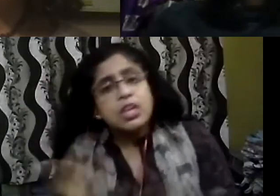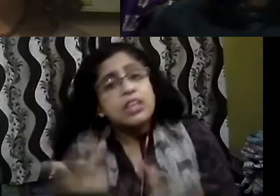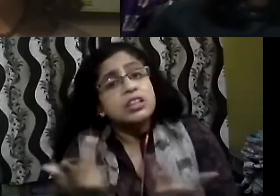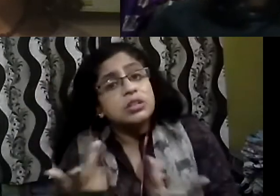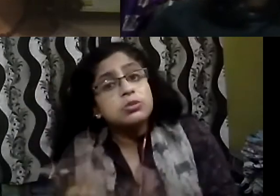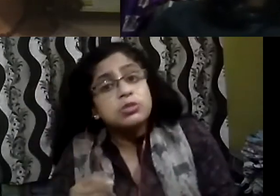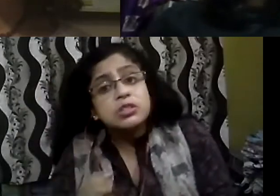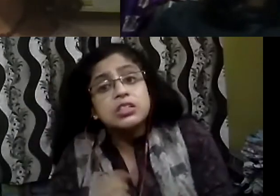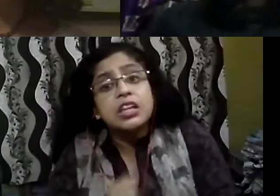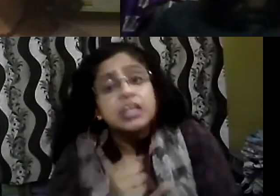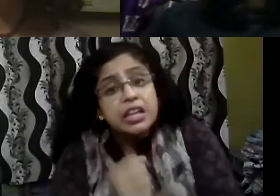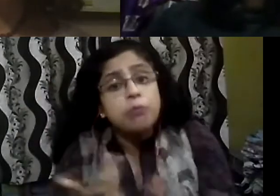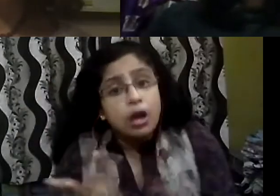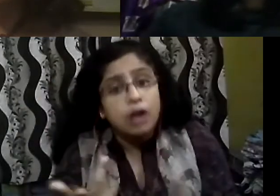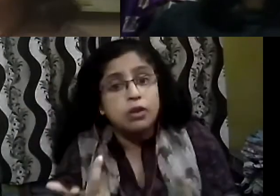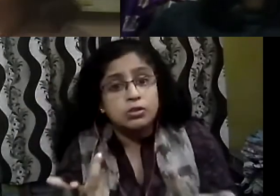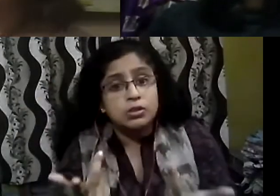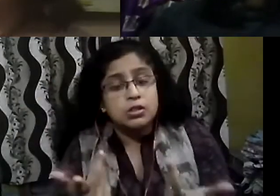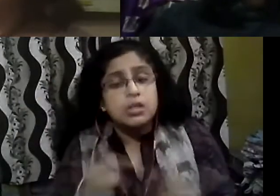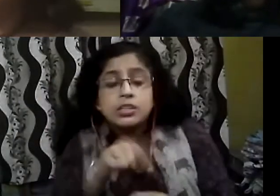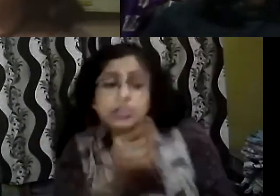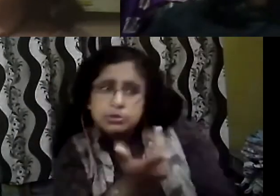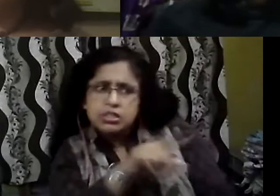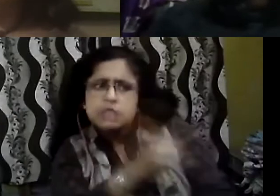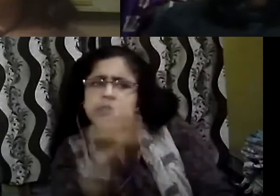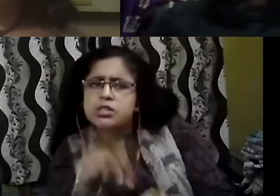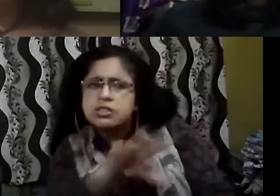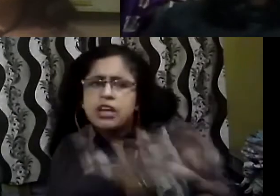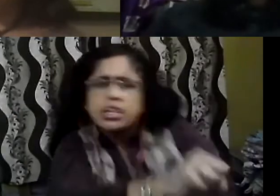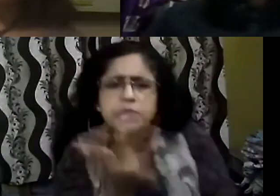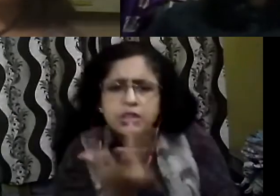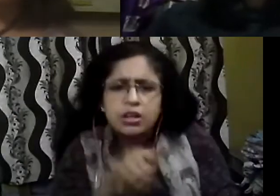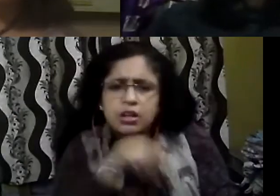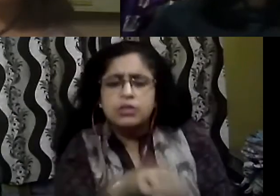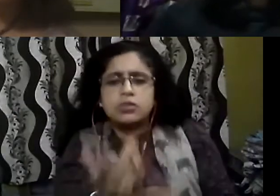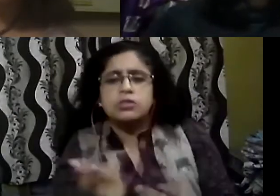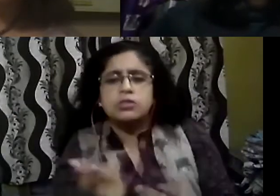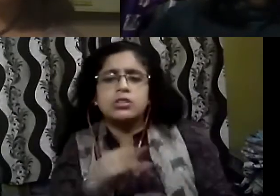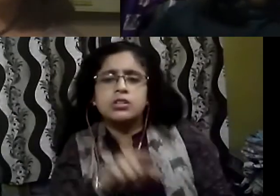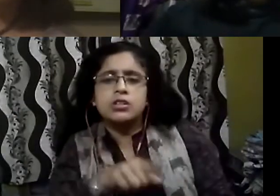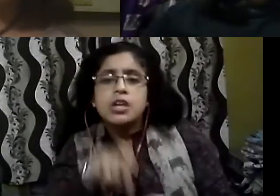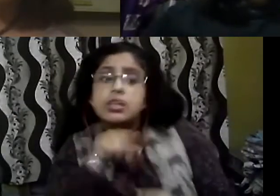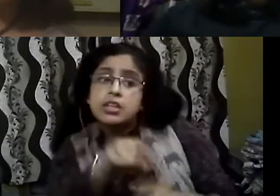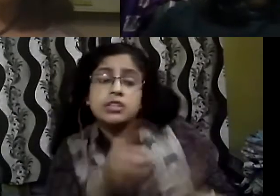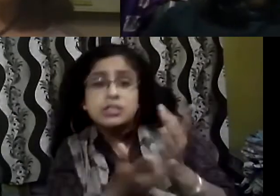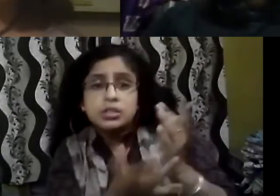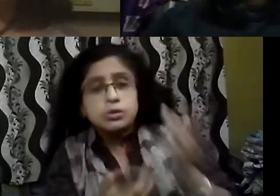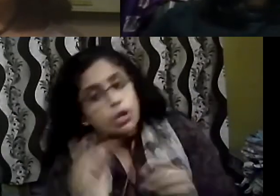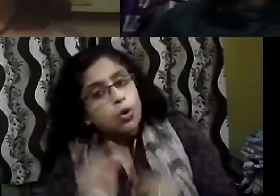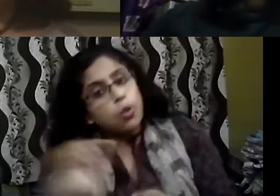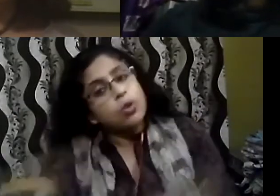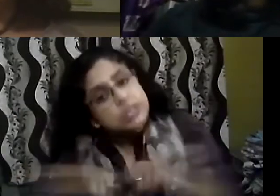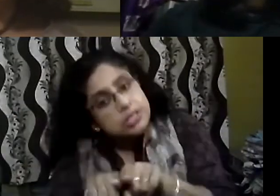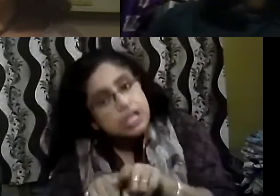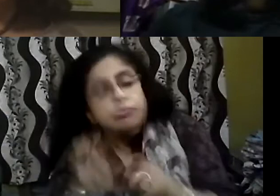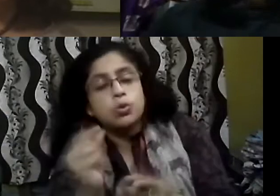to make the thing accessible is use of assistive technology and reasonable modification